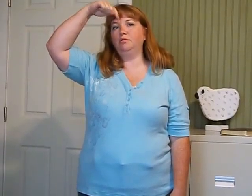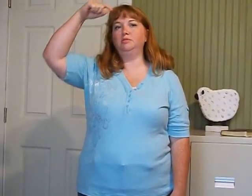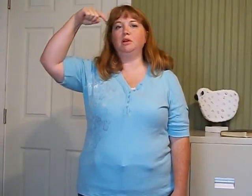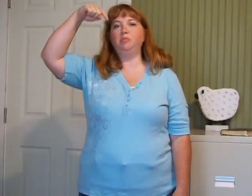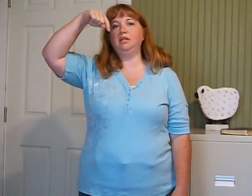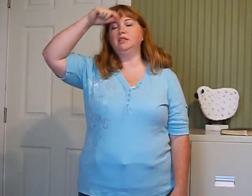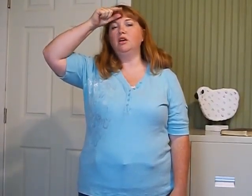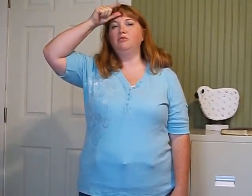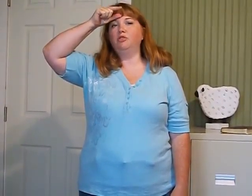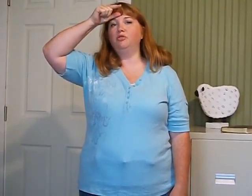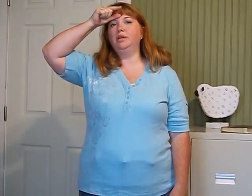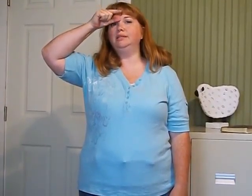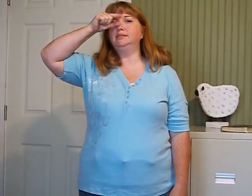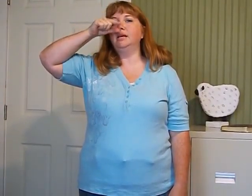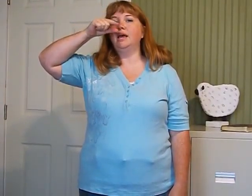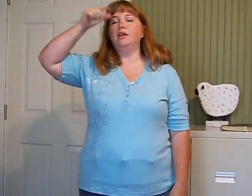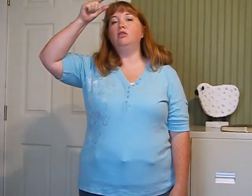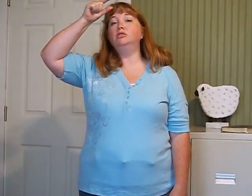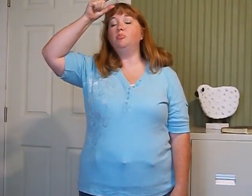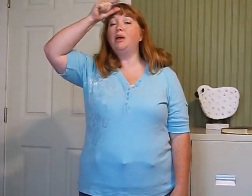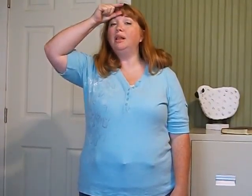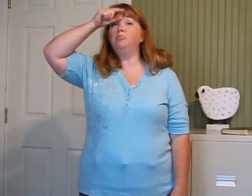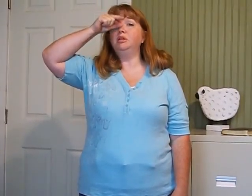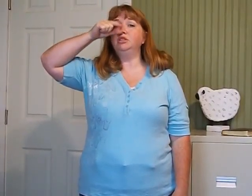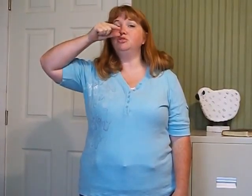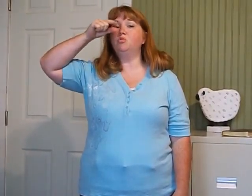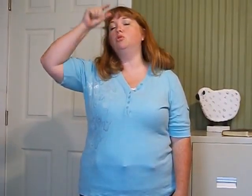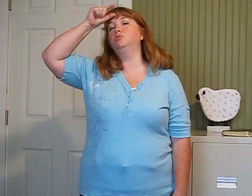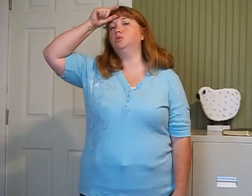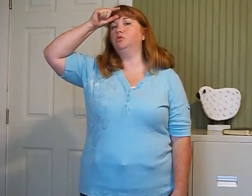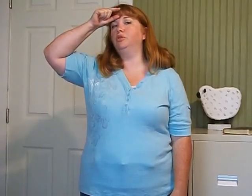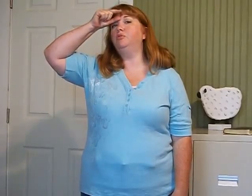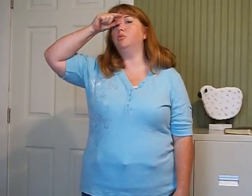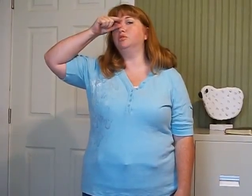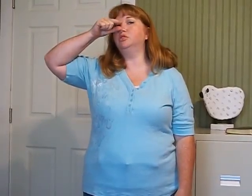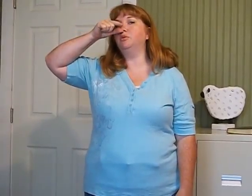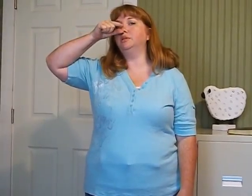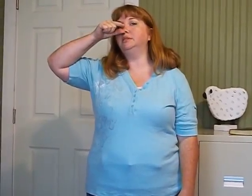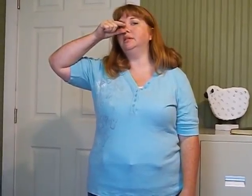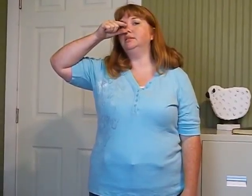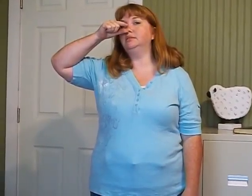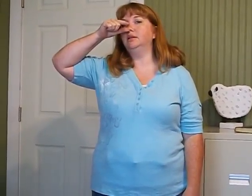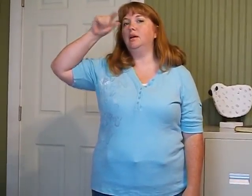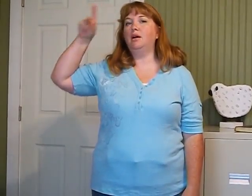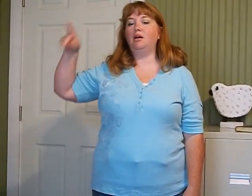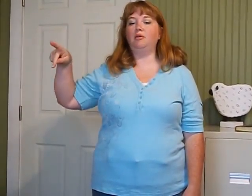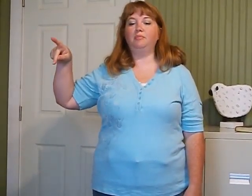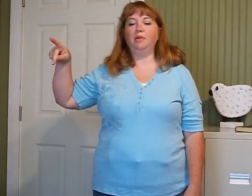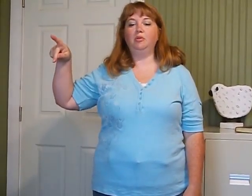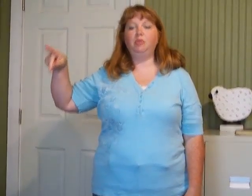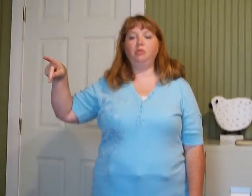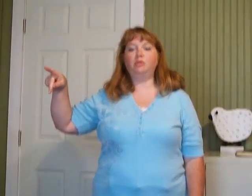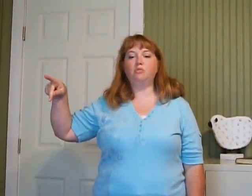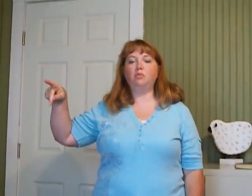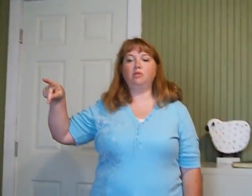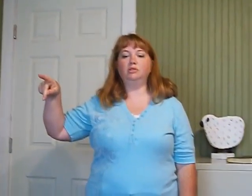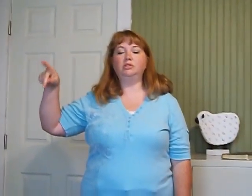nose middle piece, for Greece. And also Peloponnesian Wars was a Greek war, so it's this. Punic Wars